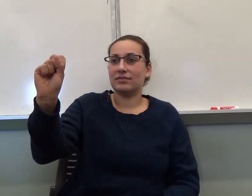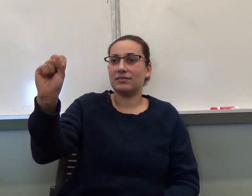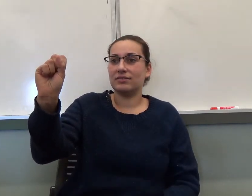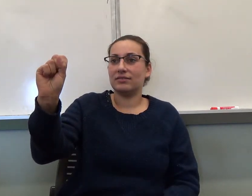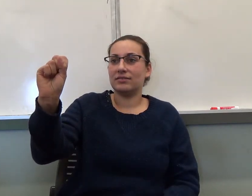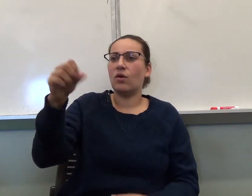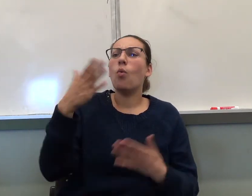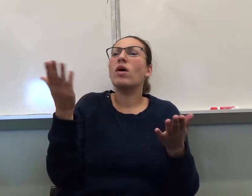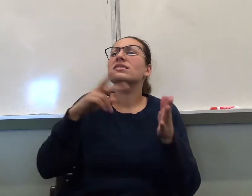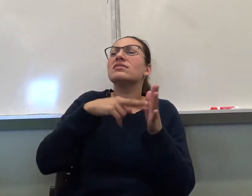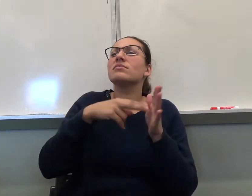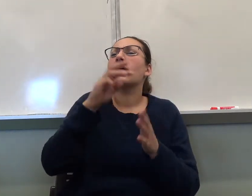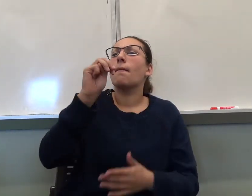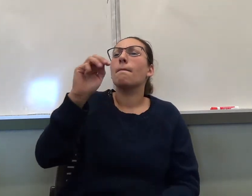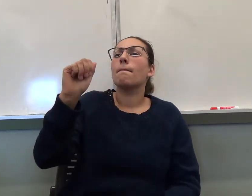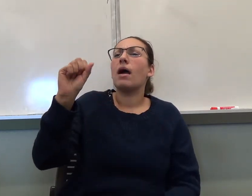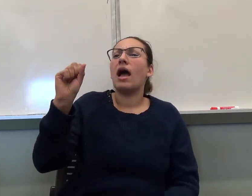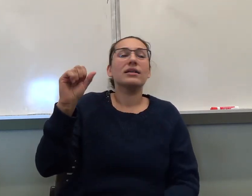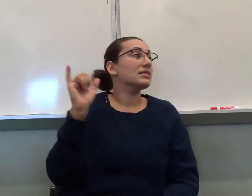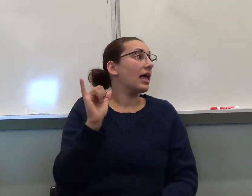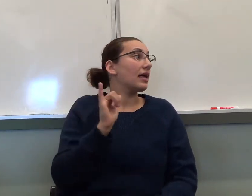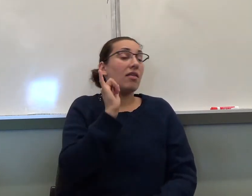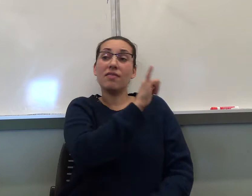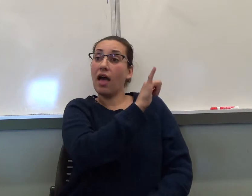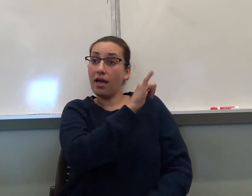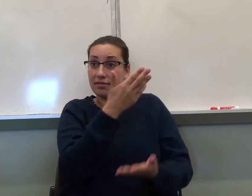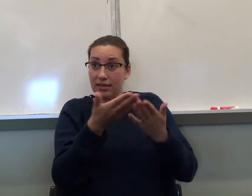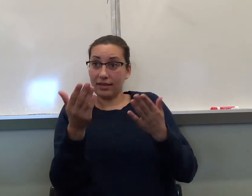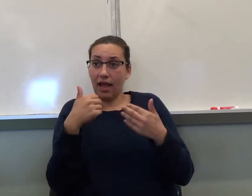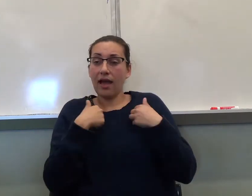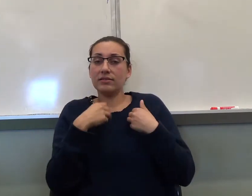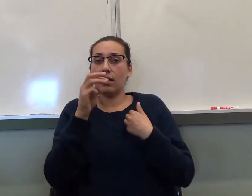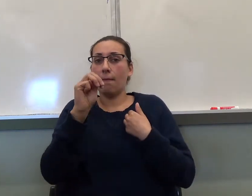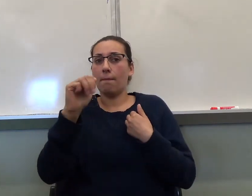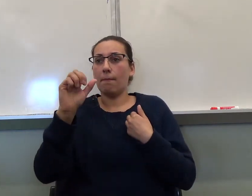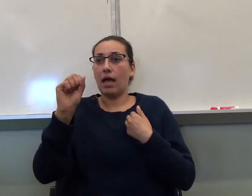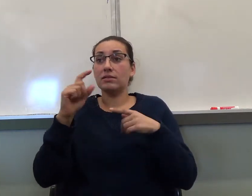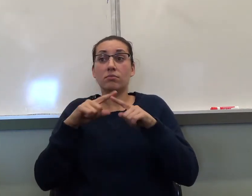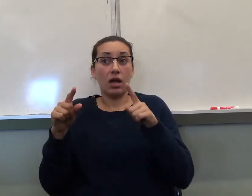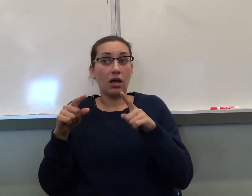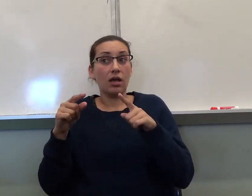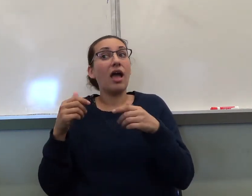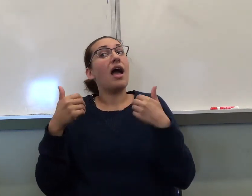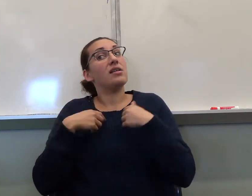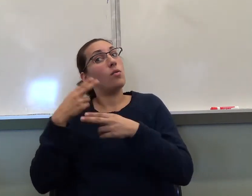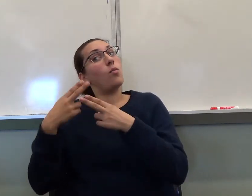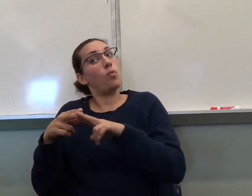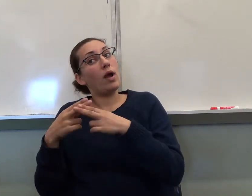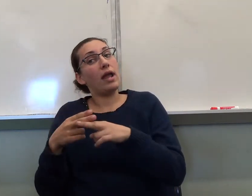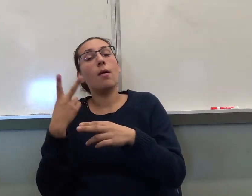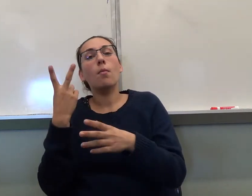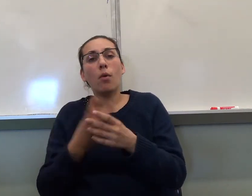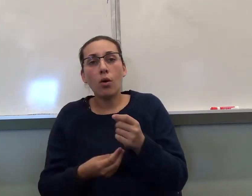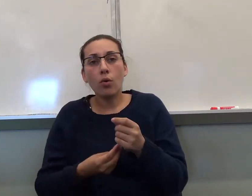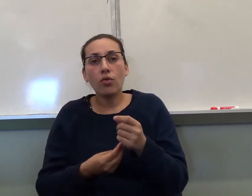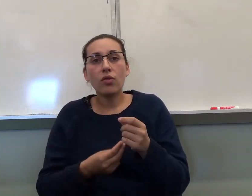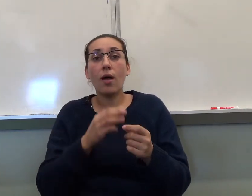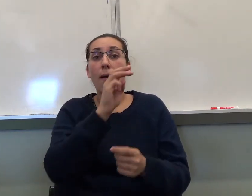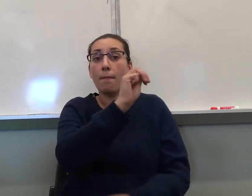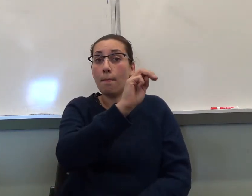right. This object has mass. Now, it also has weight, but it's got mass. If we took this up to the